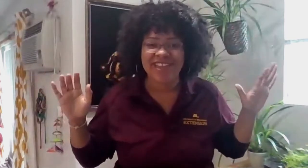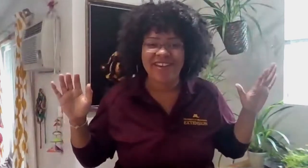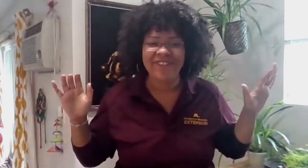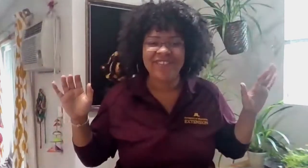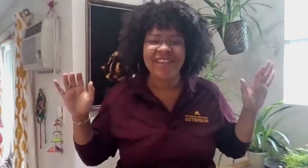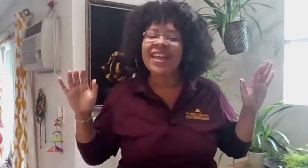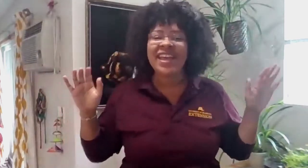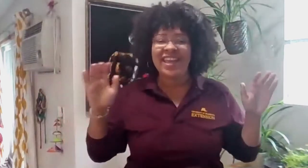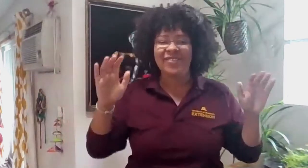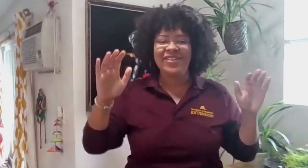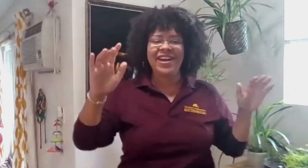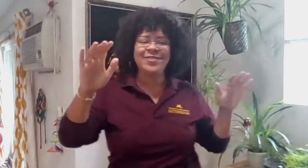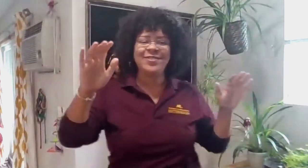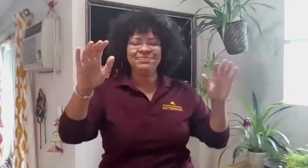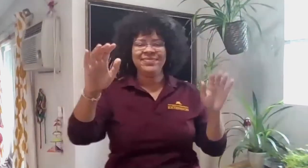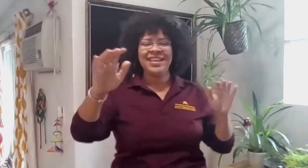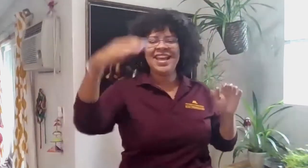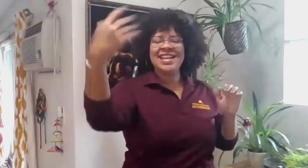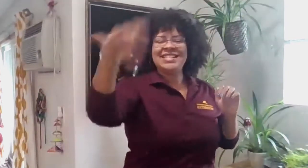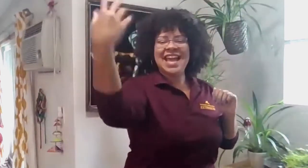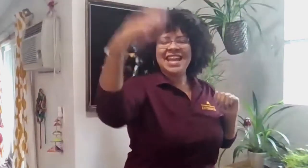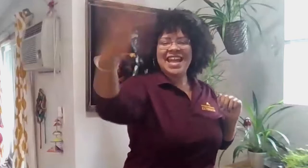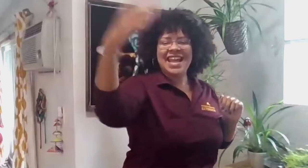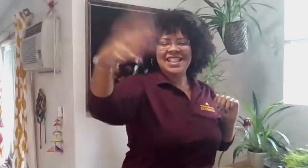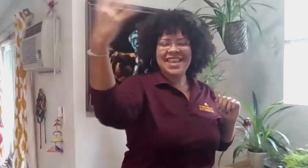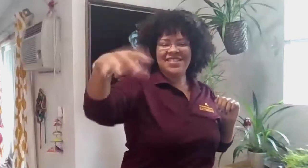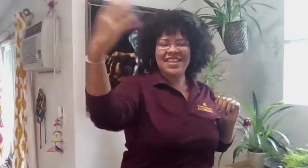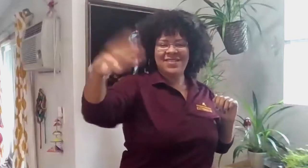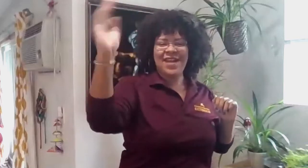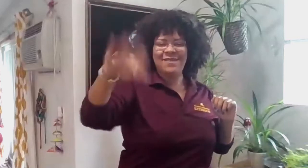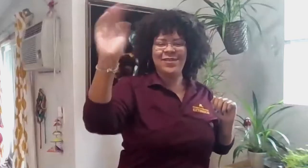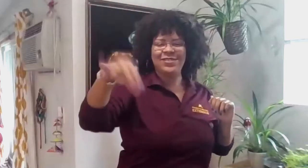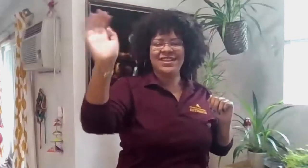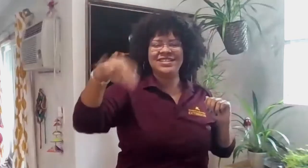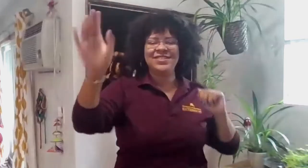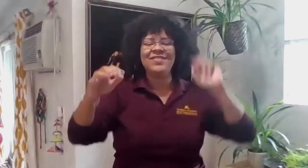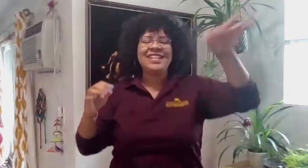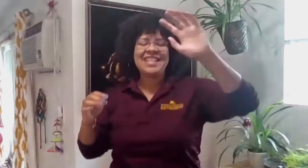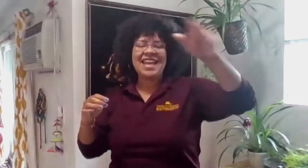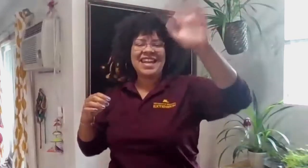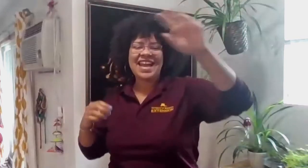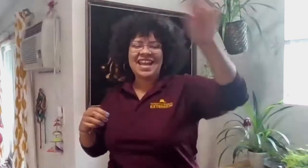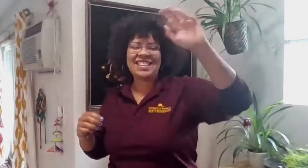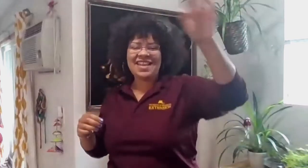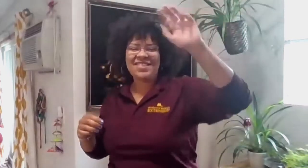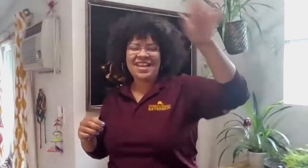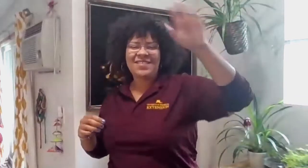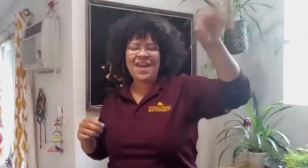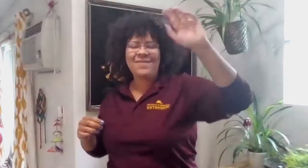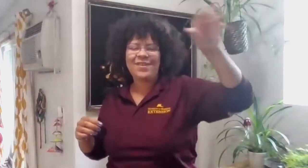out. Here we go. 10, 9, 8, 7, 6, 5, 4, 3, 2, 1. 10, 9, 8, 7, 6, 5, 4,